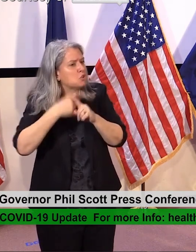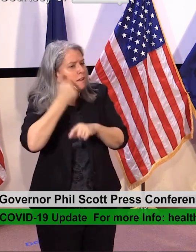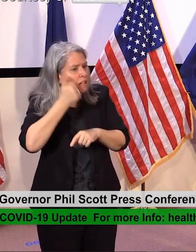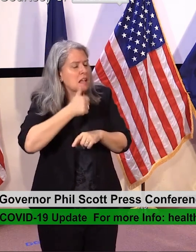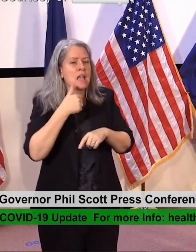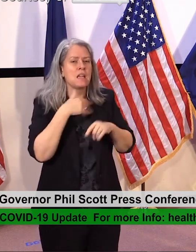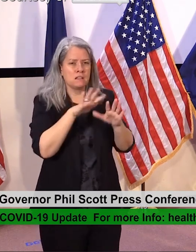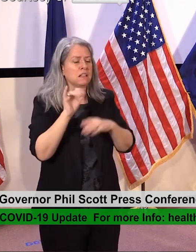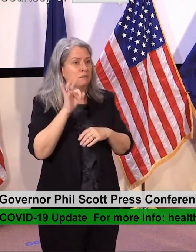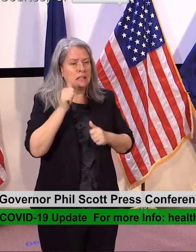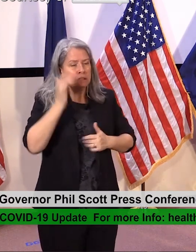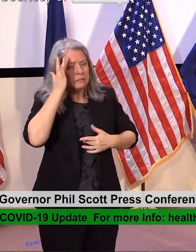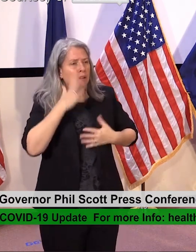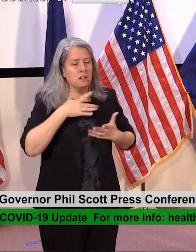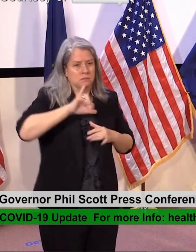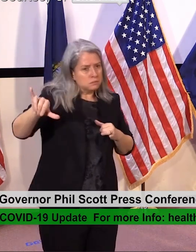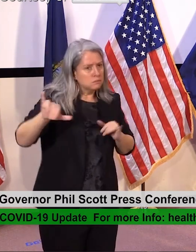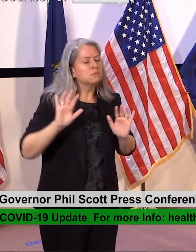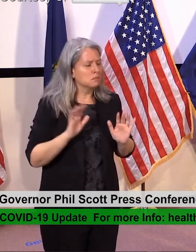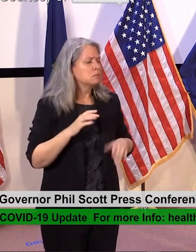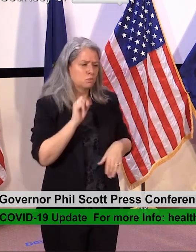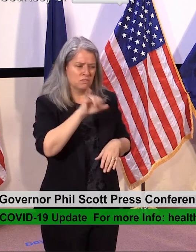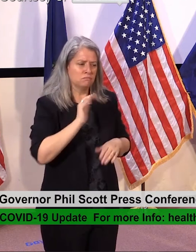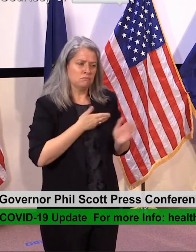inmates in our facilities. So that's what's happening.